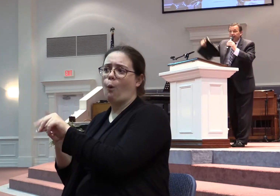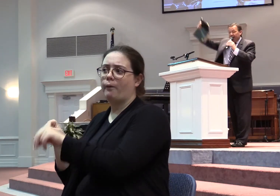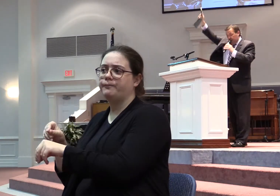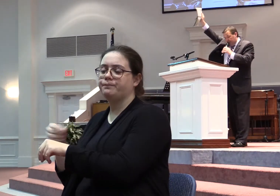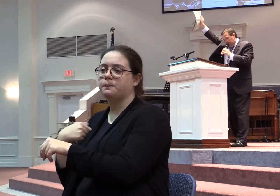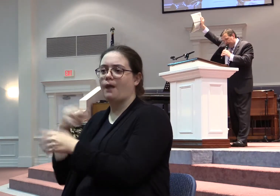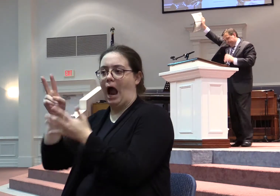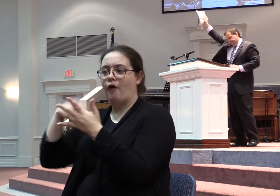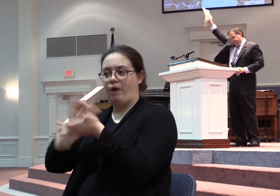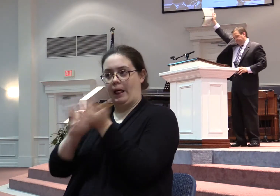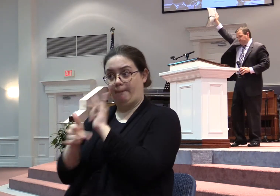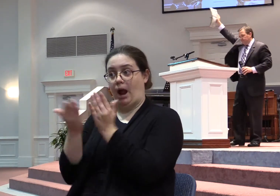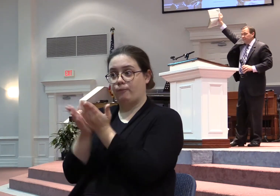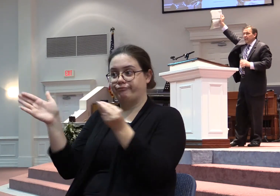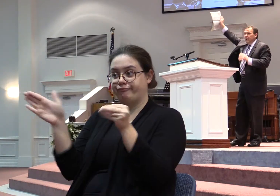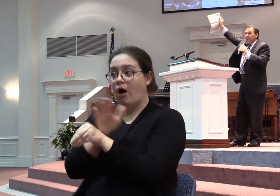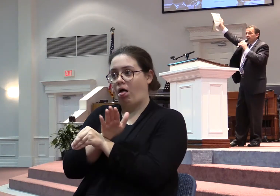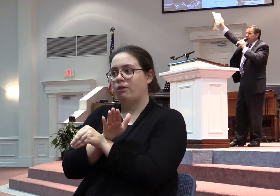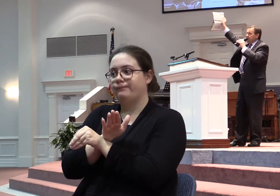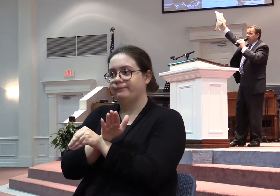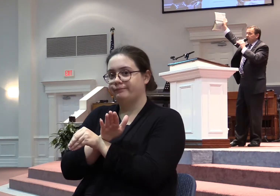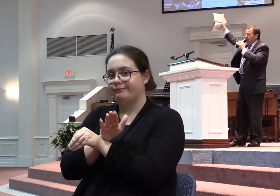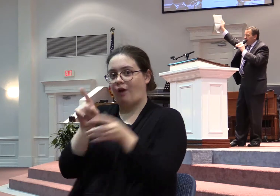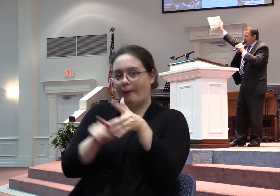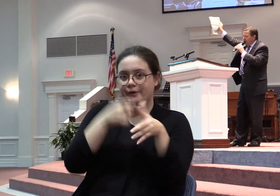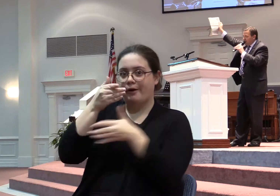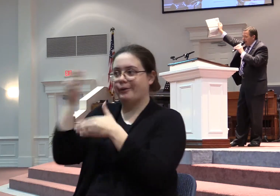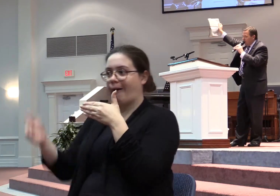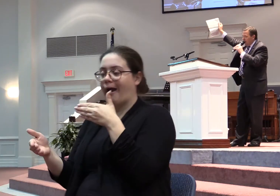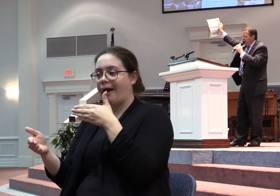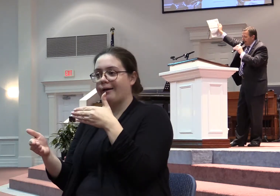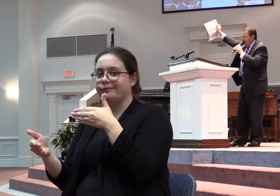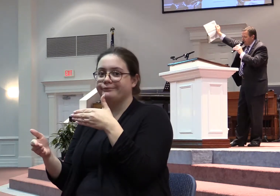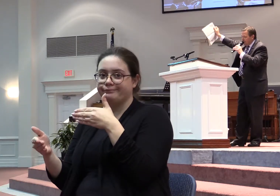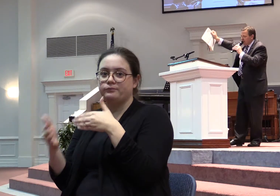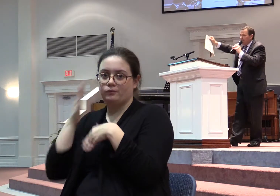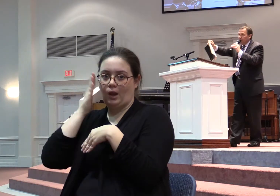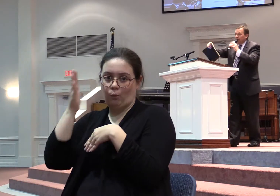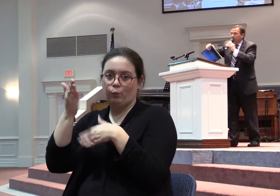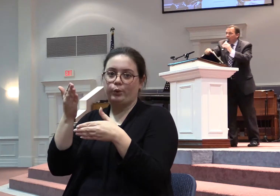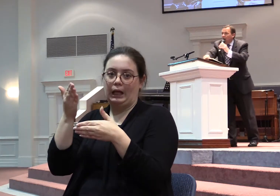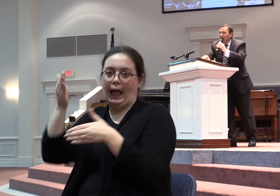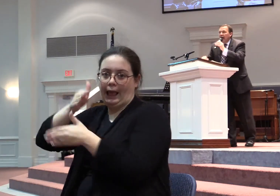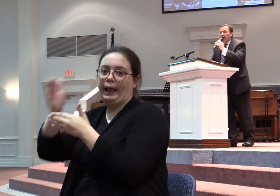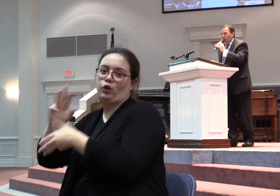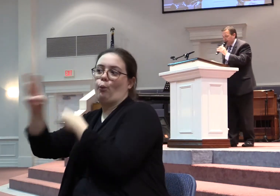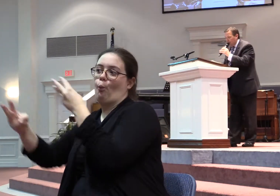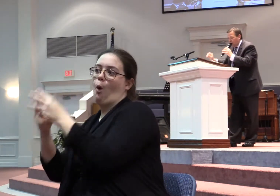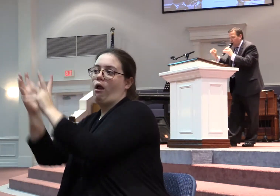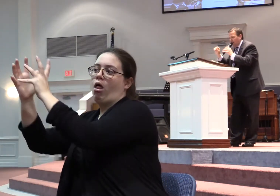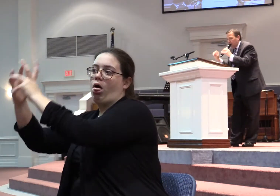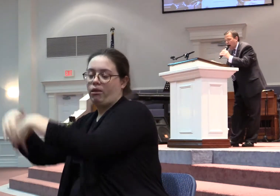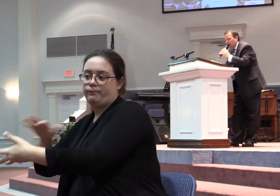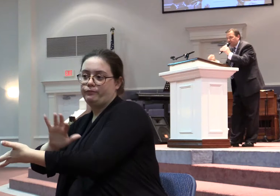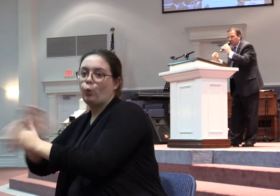the back of the book. This thing's going to end the same way it ended for Sodom and Gomorrah. And we can